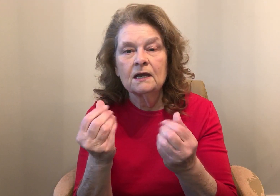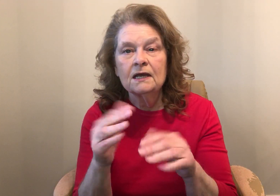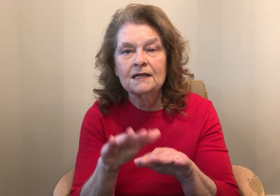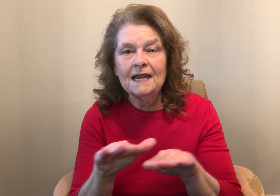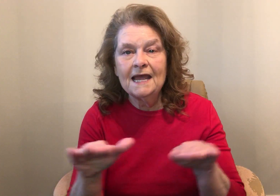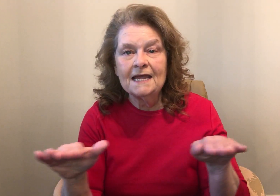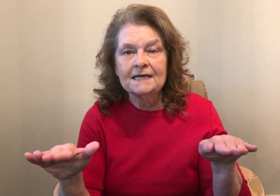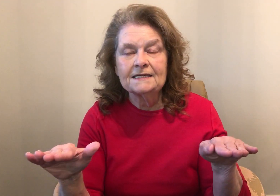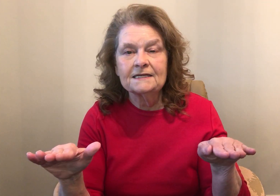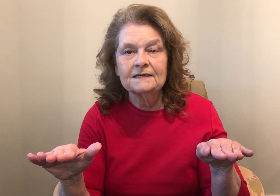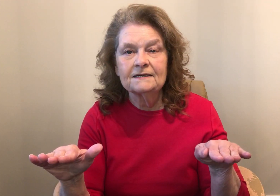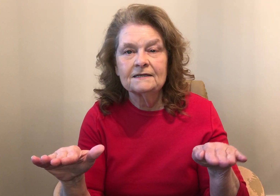land.